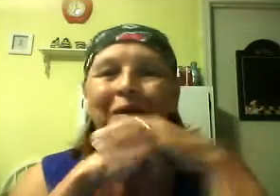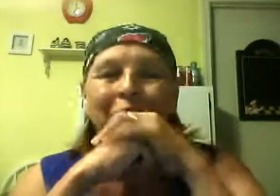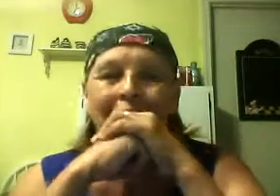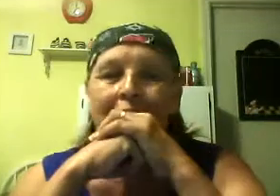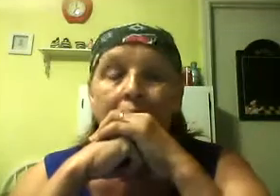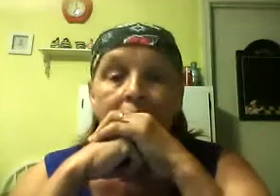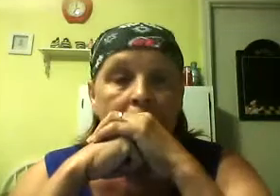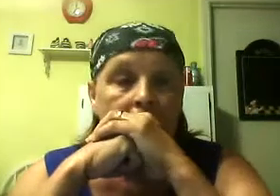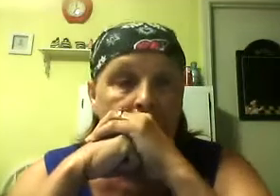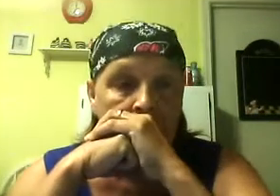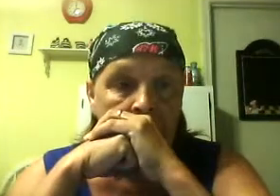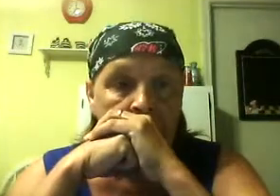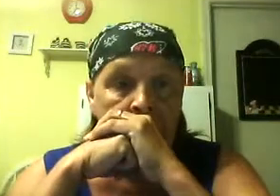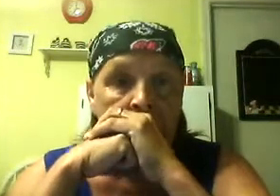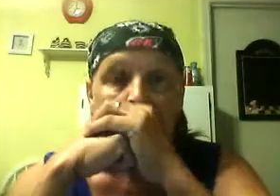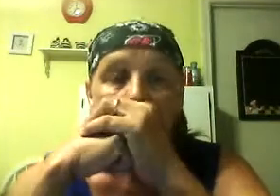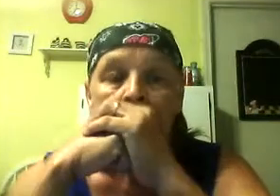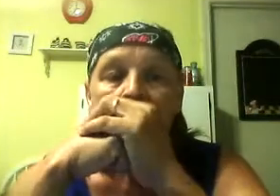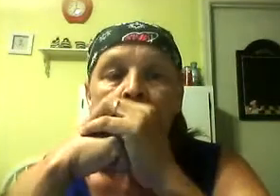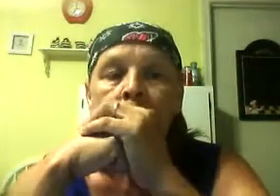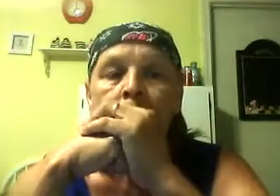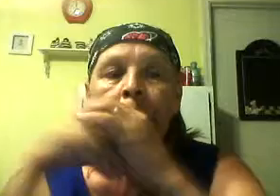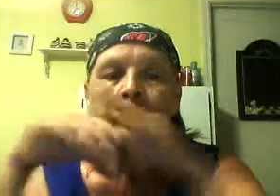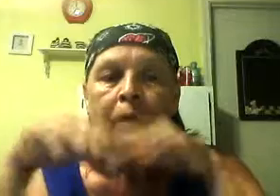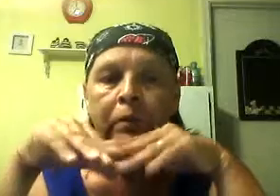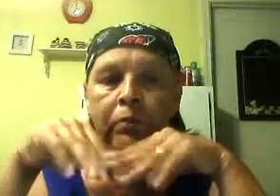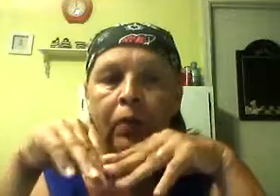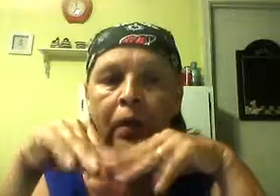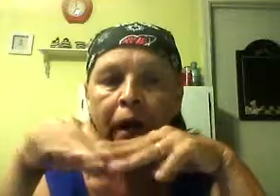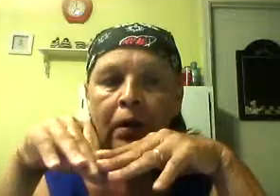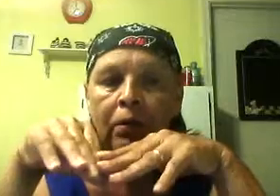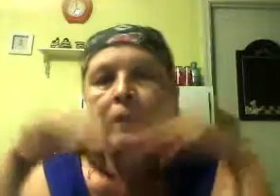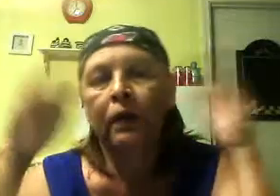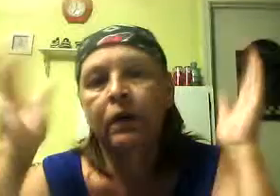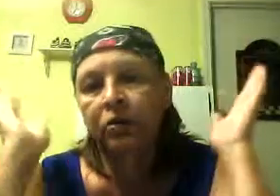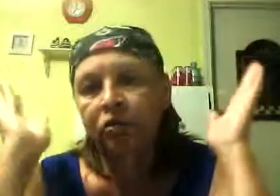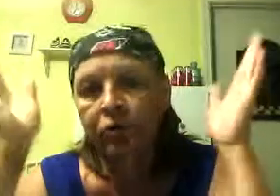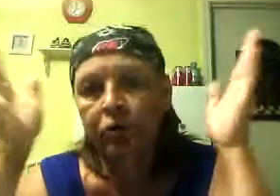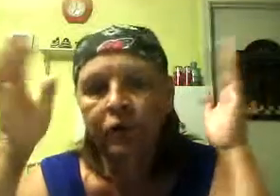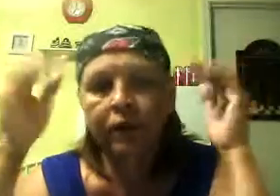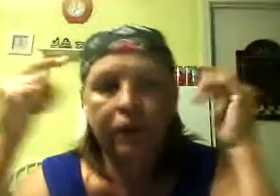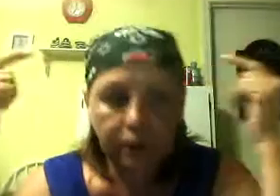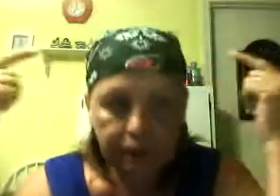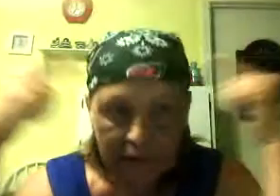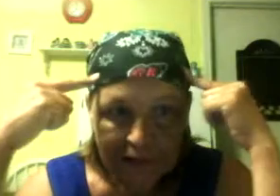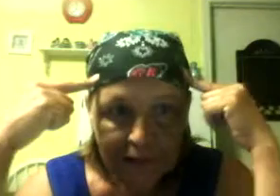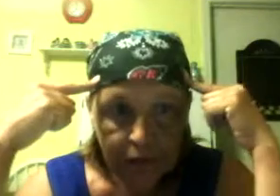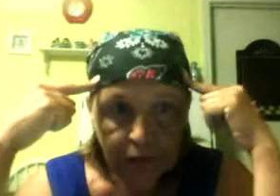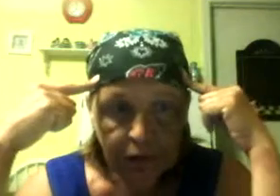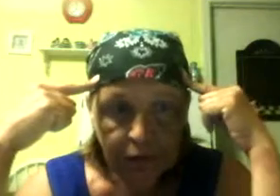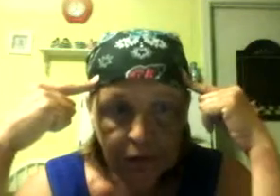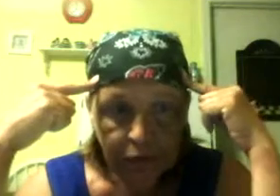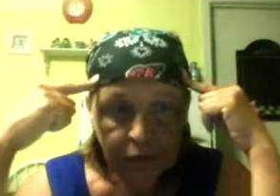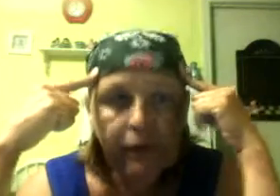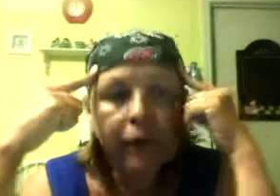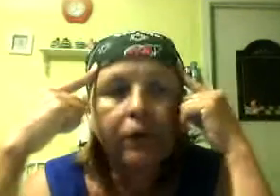And I will be putting more out as soon as I get them figured out